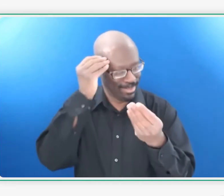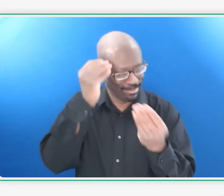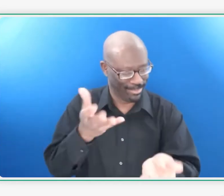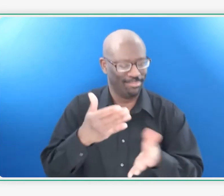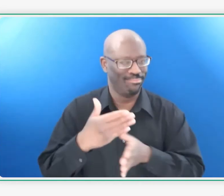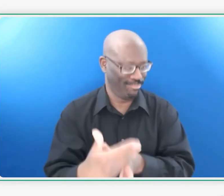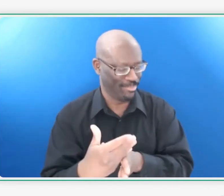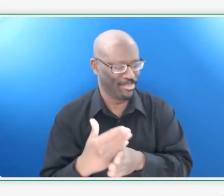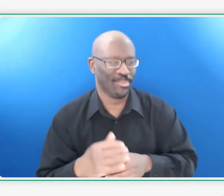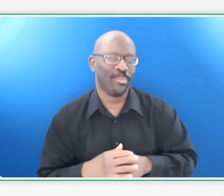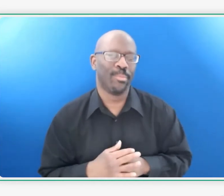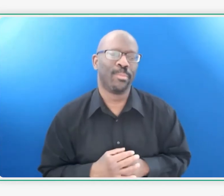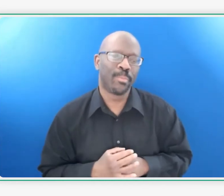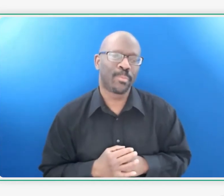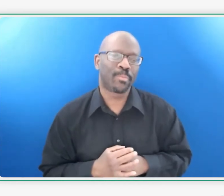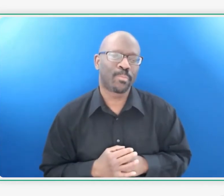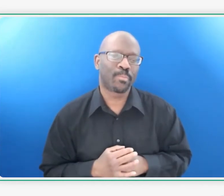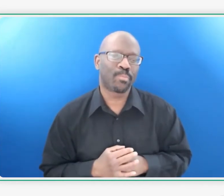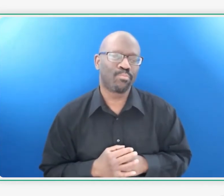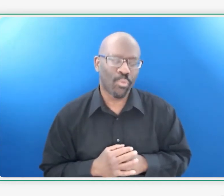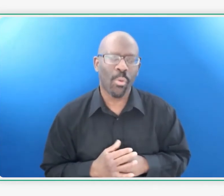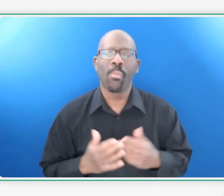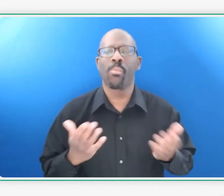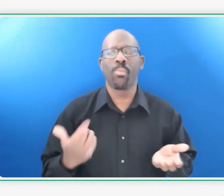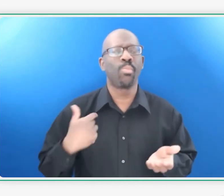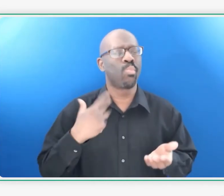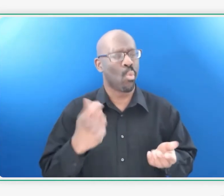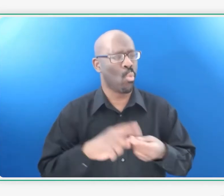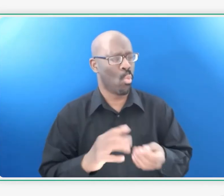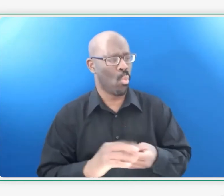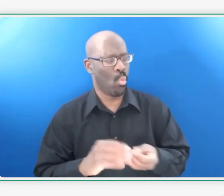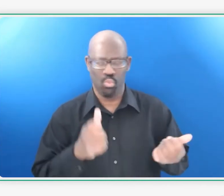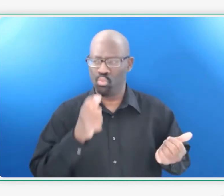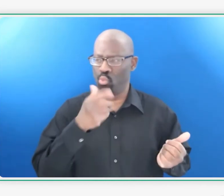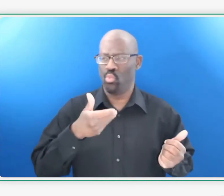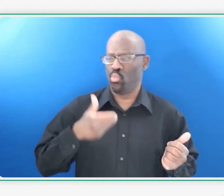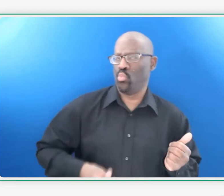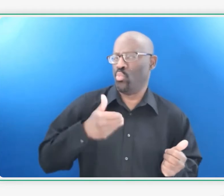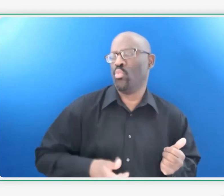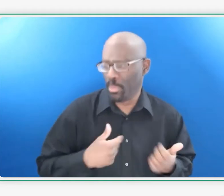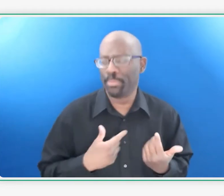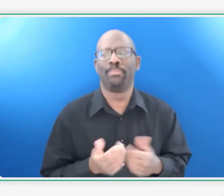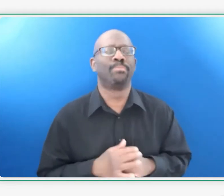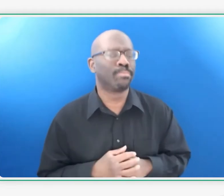this presentation. There's some vital information for you that I'm going to share today.